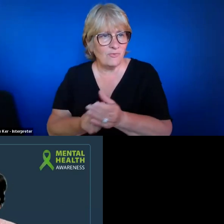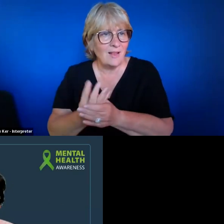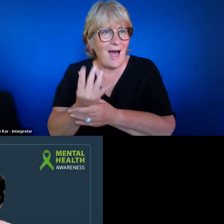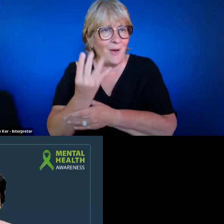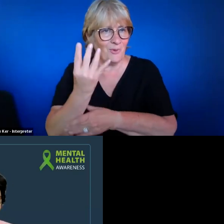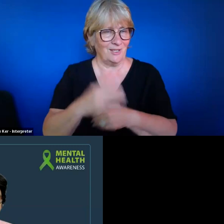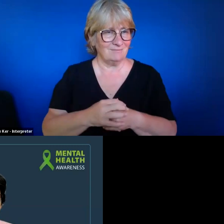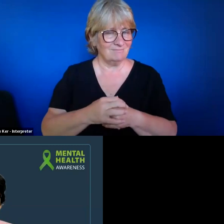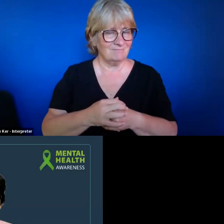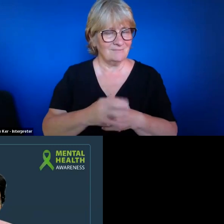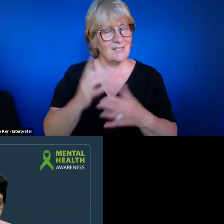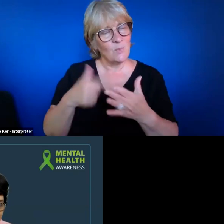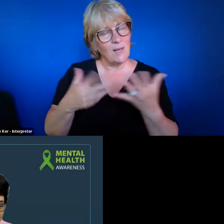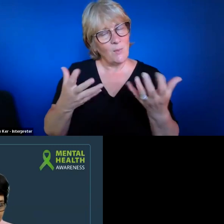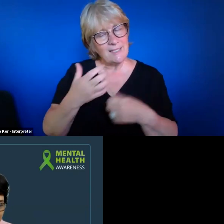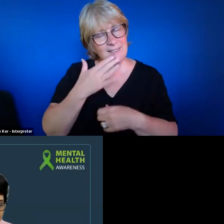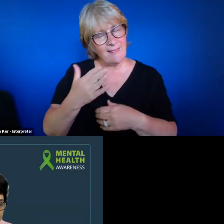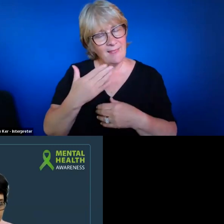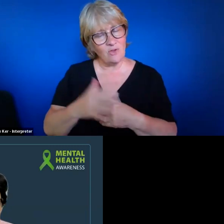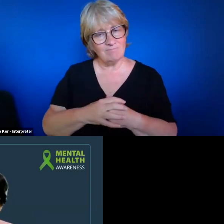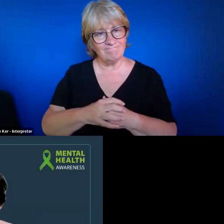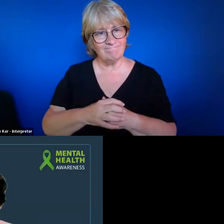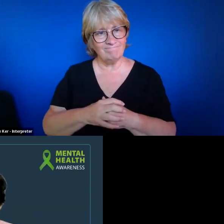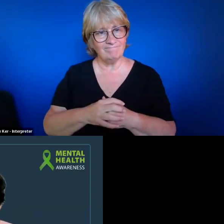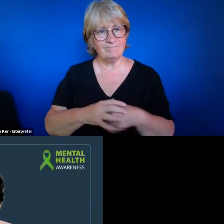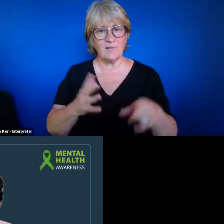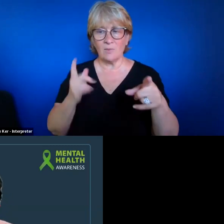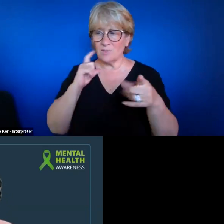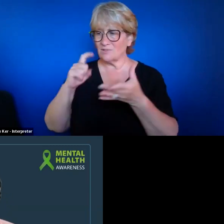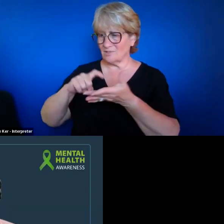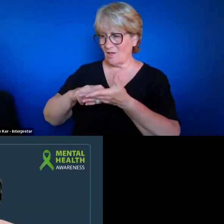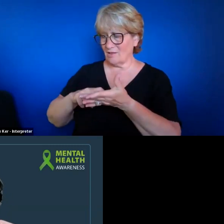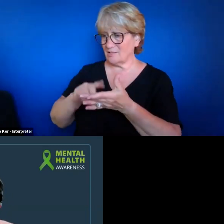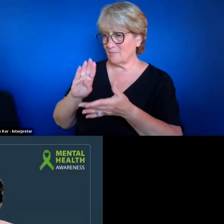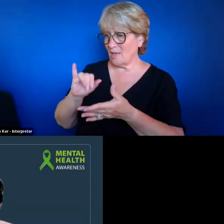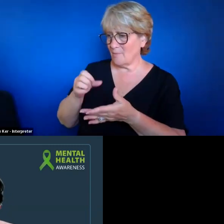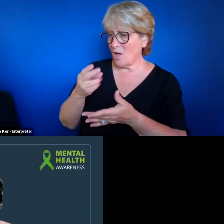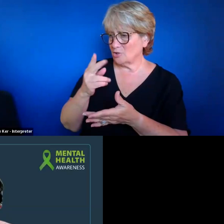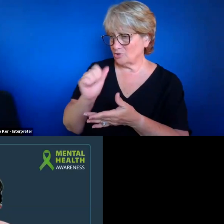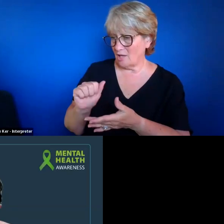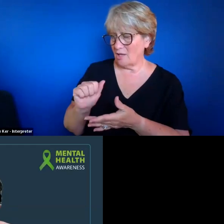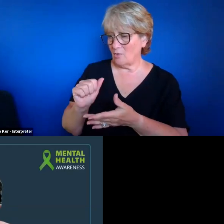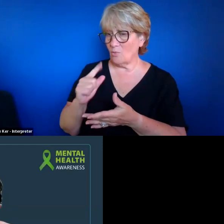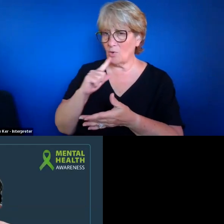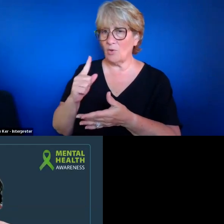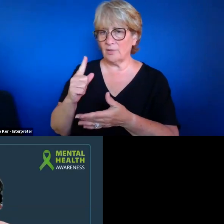basically what I want to say. Thank you. And I want to acknowledge, Bipasha, that we're holding space here for all of us to provide